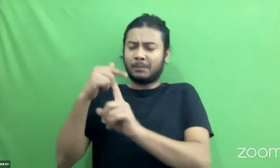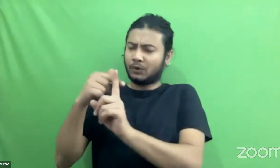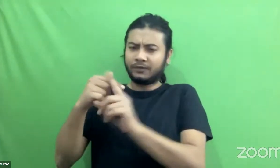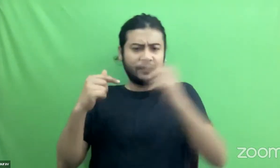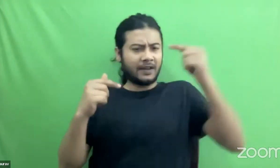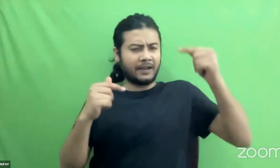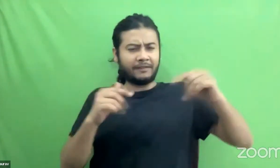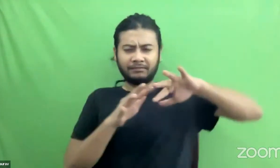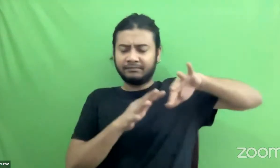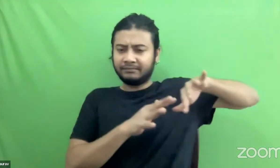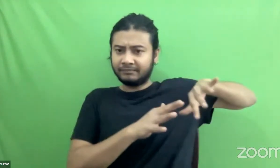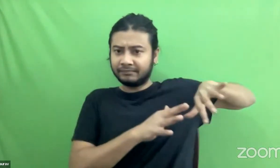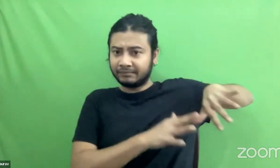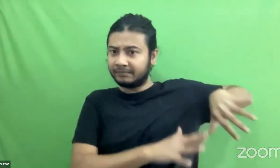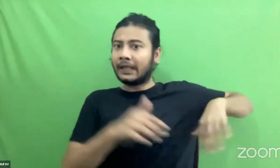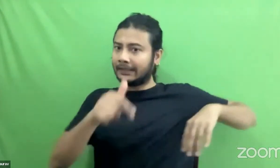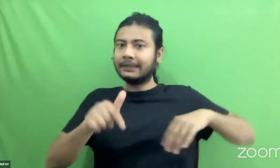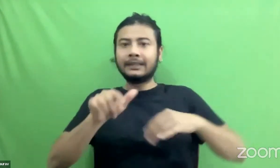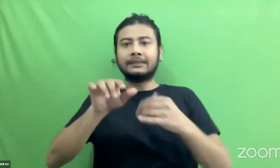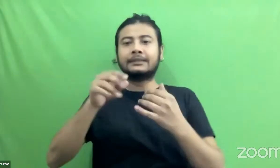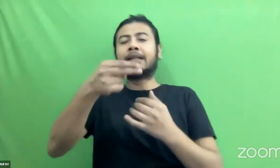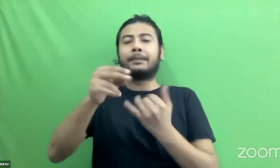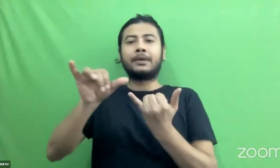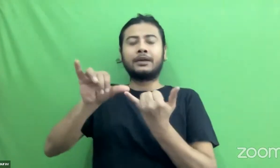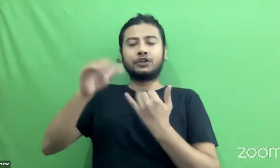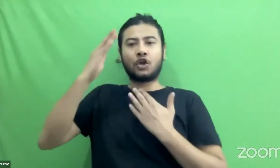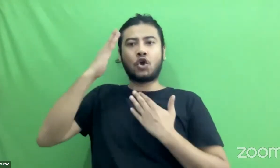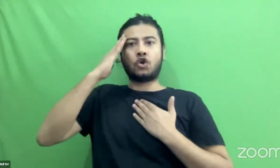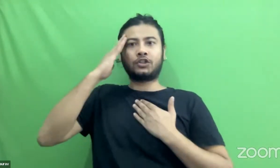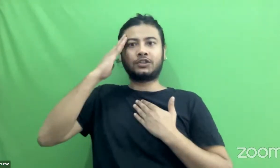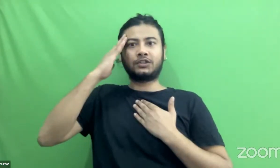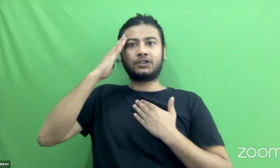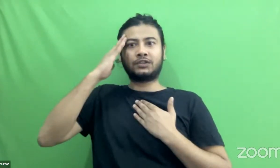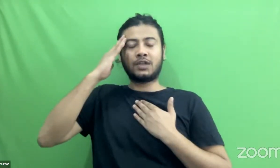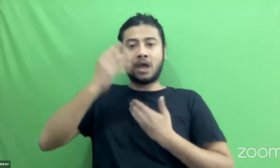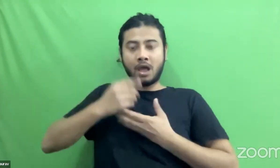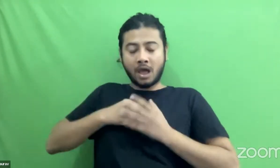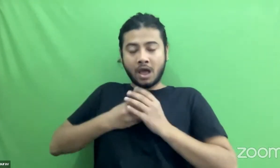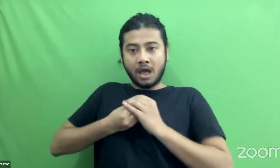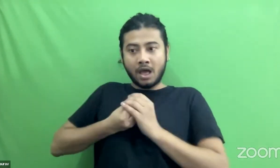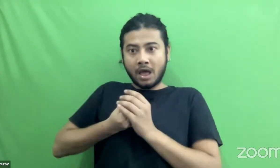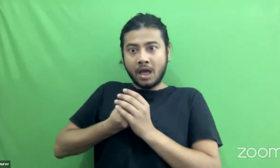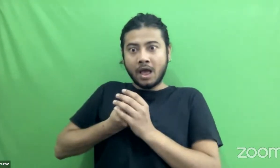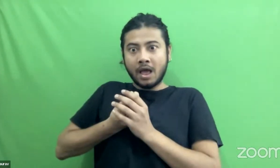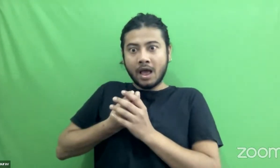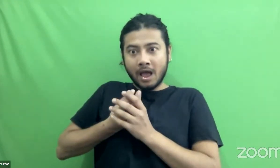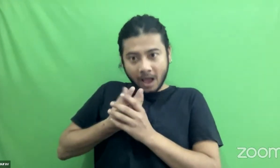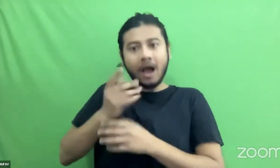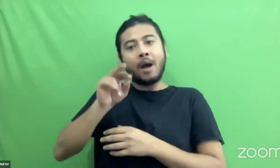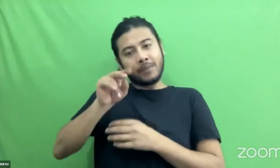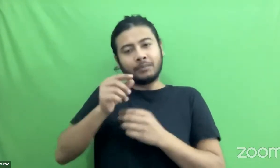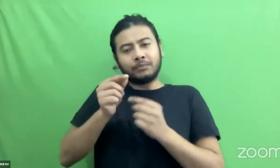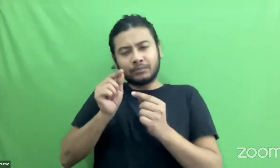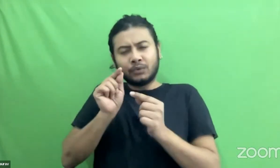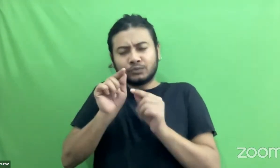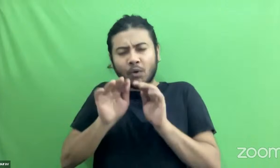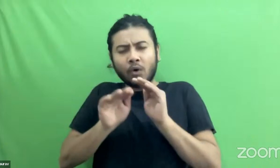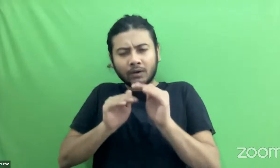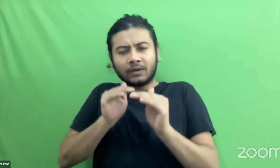will purify us. He will remove all sinful reaction, and slowly, even if not in next life, in some